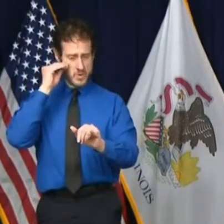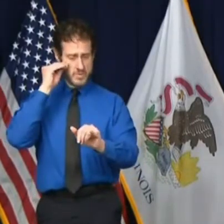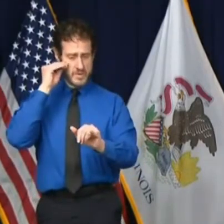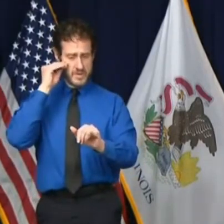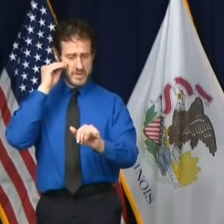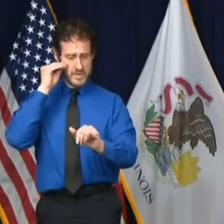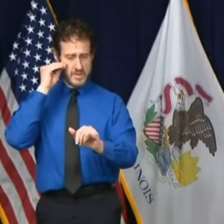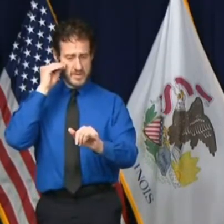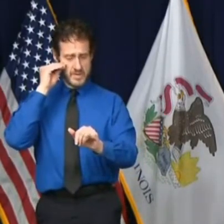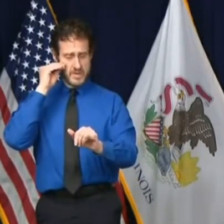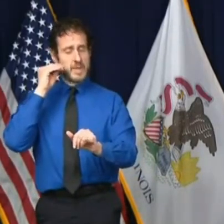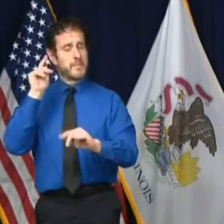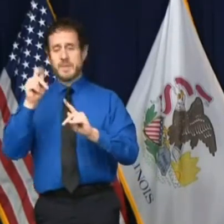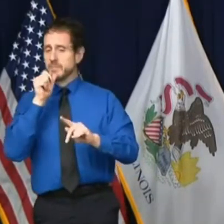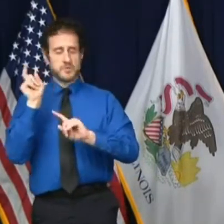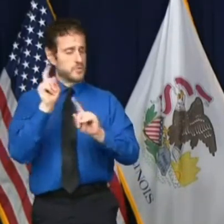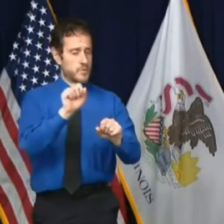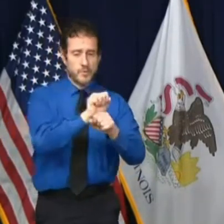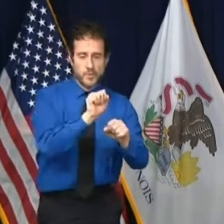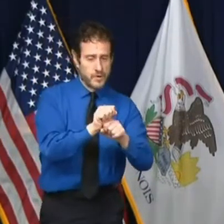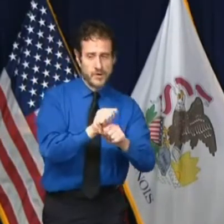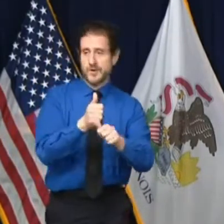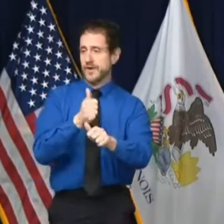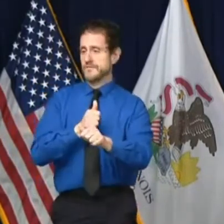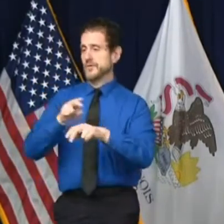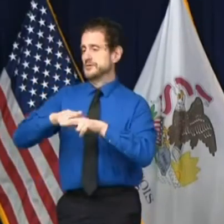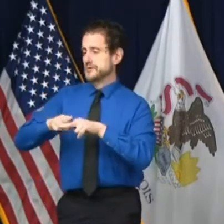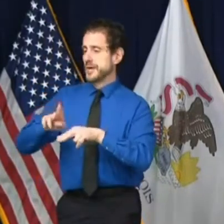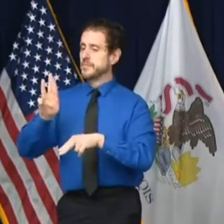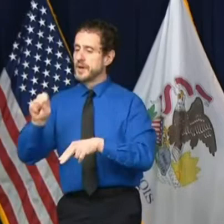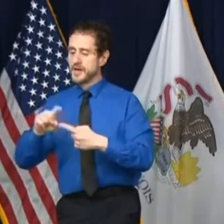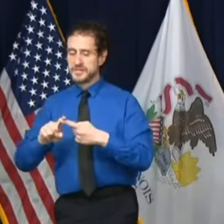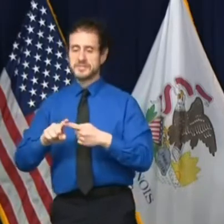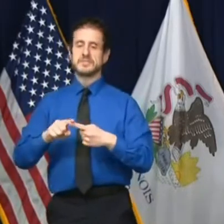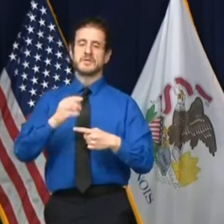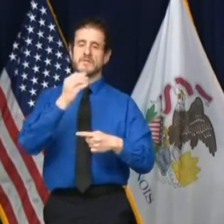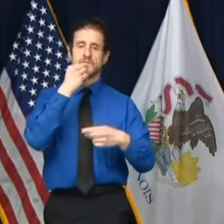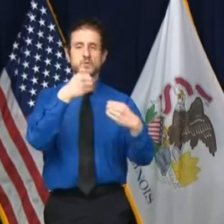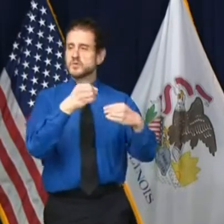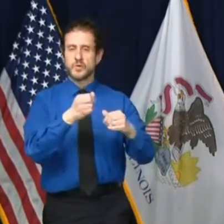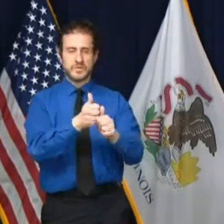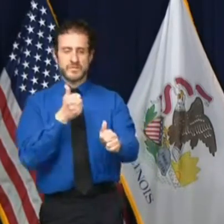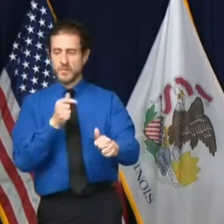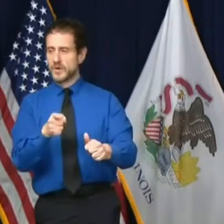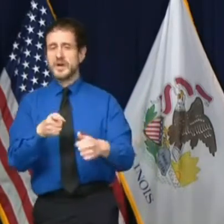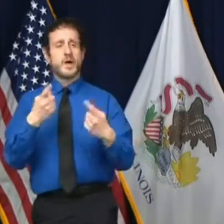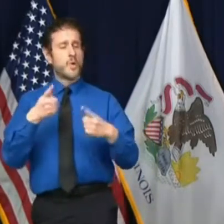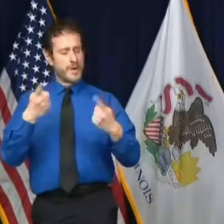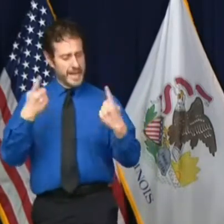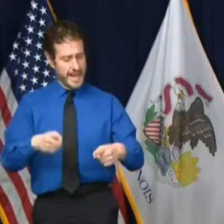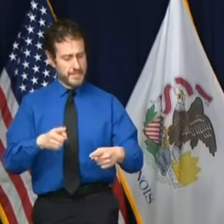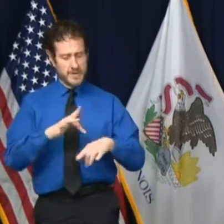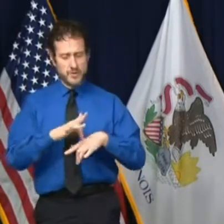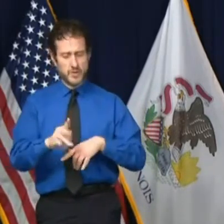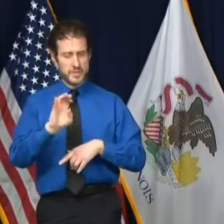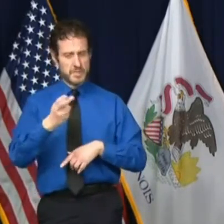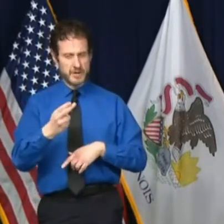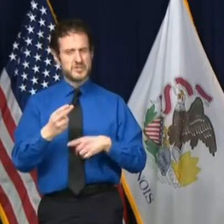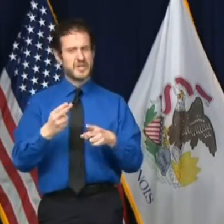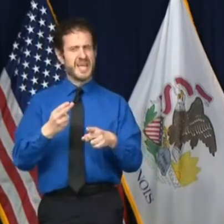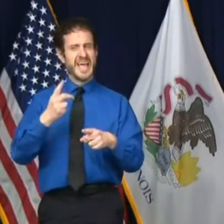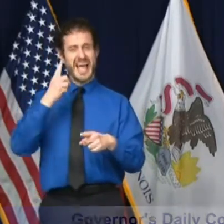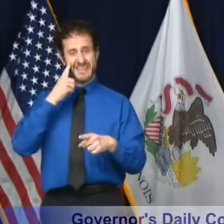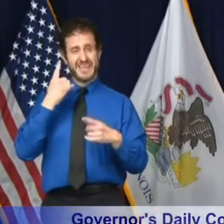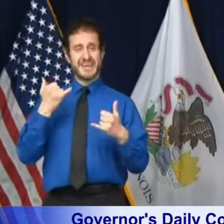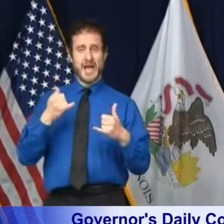Illinoisans, like not going into workplaces, avoiding public transit, going to grocery stores as little as possible, already happened in early March. If social behavior is